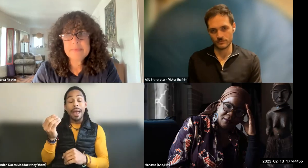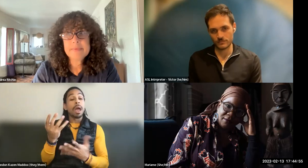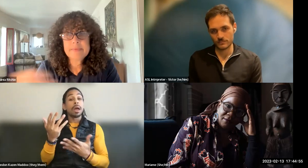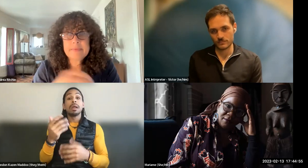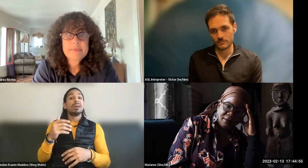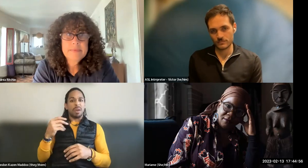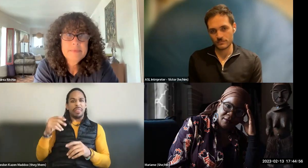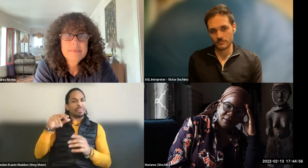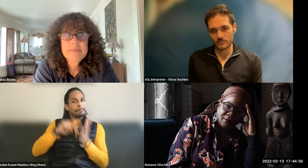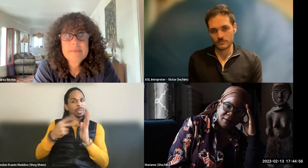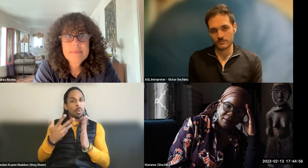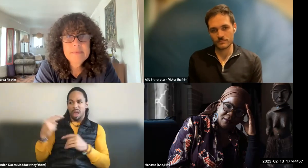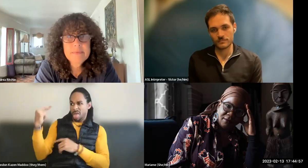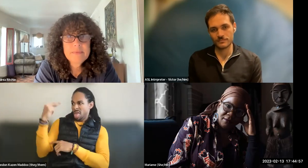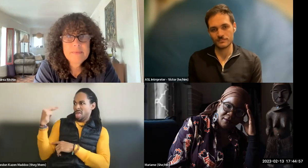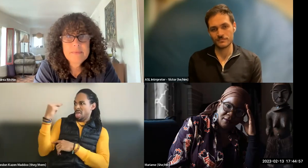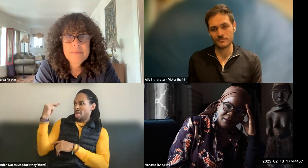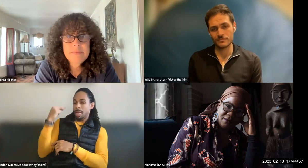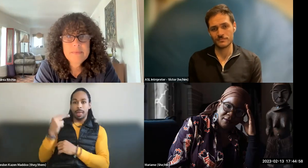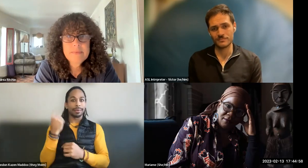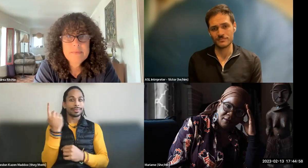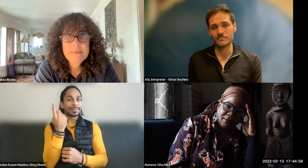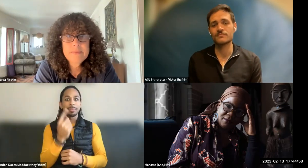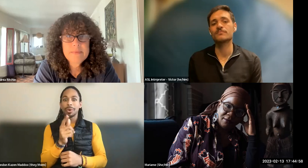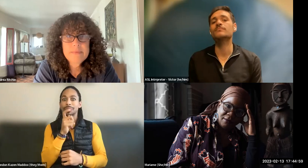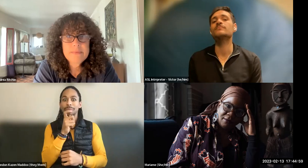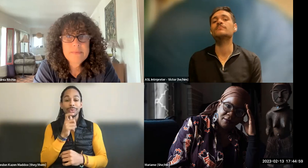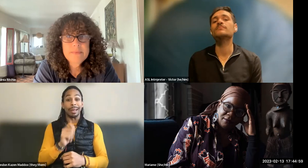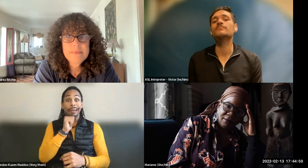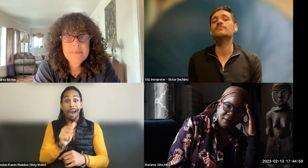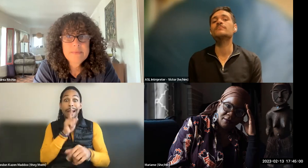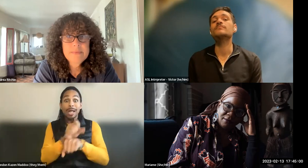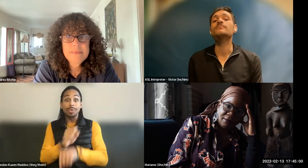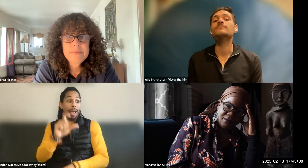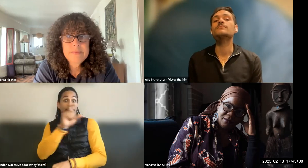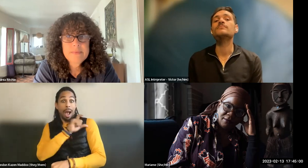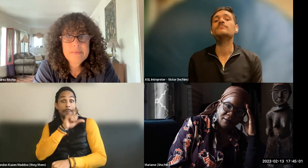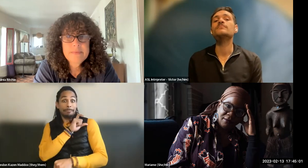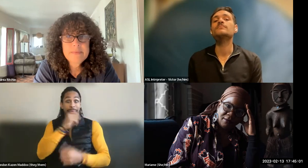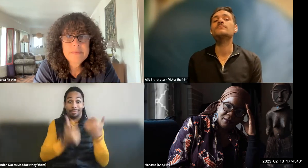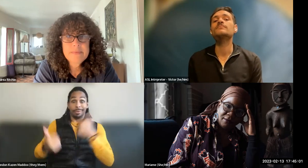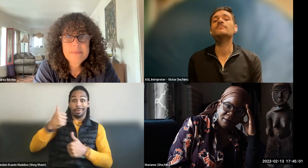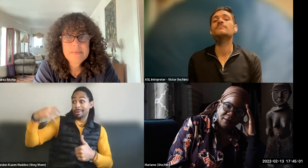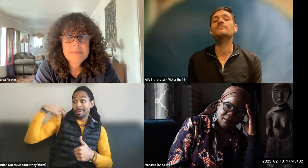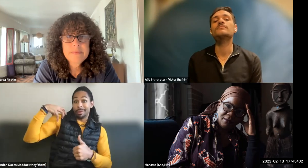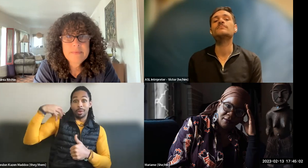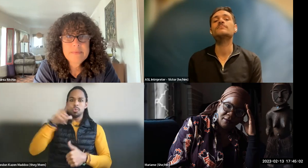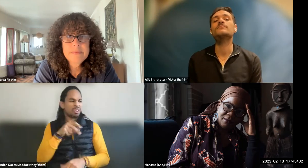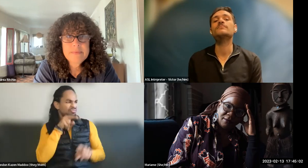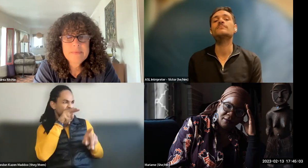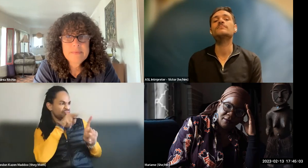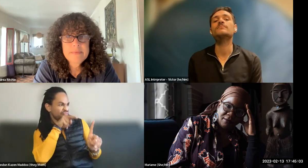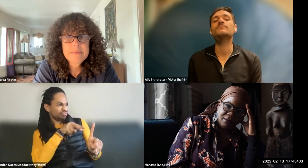an official who wasn't a cop, asking people to think about that. There's an image of someone who is